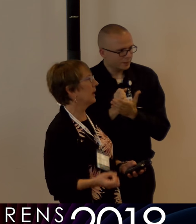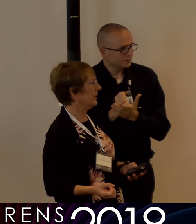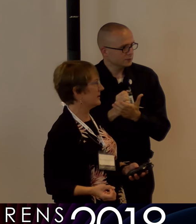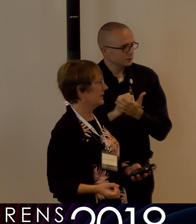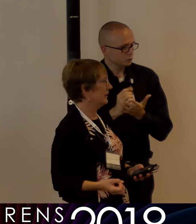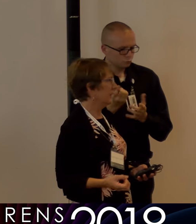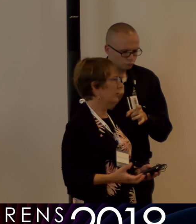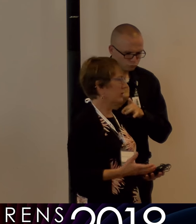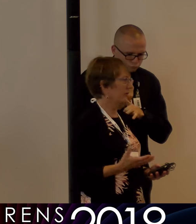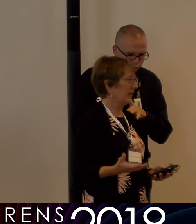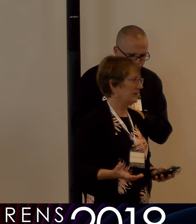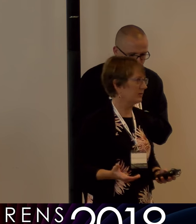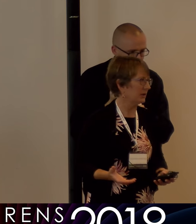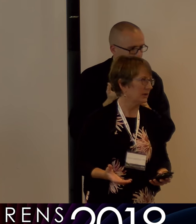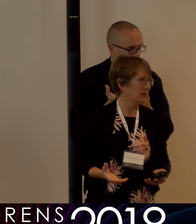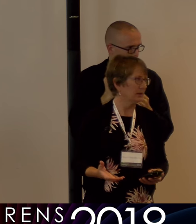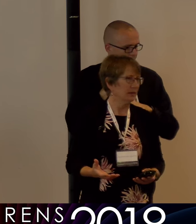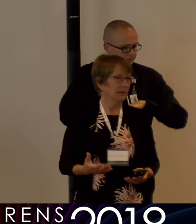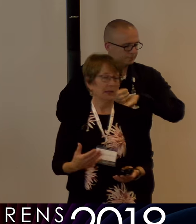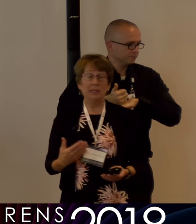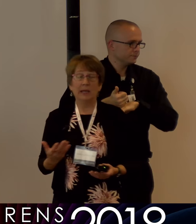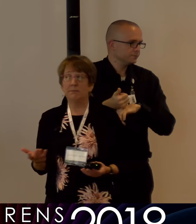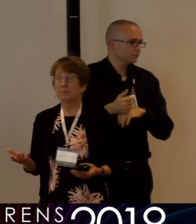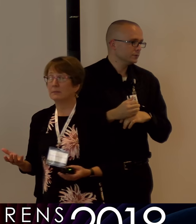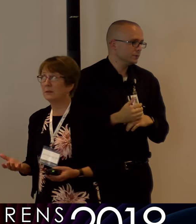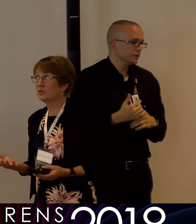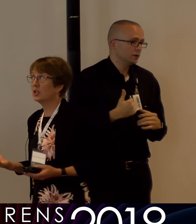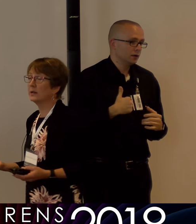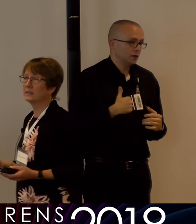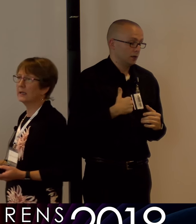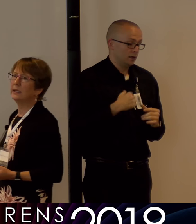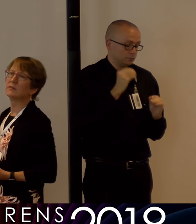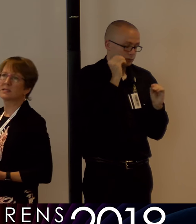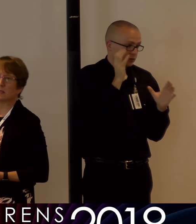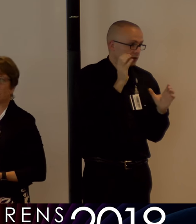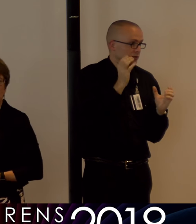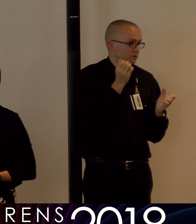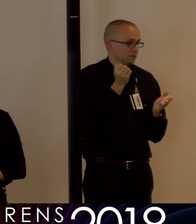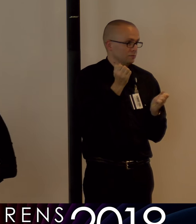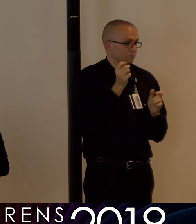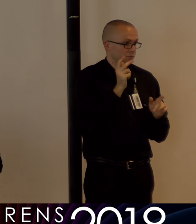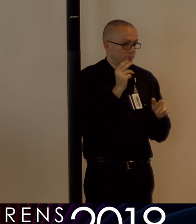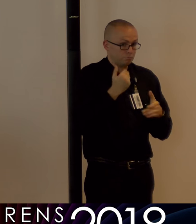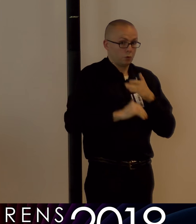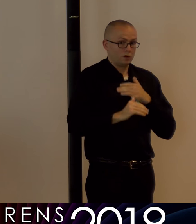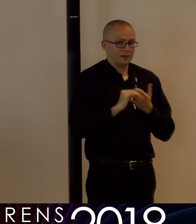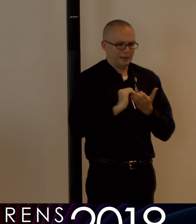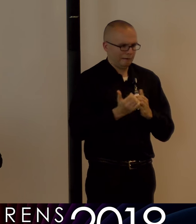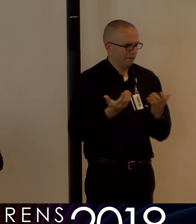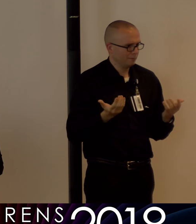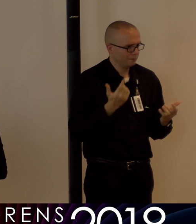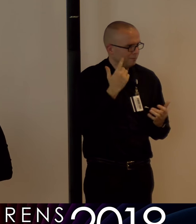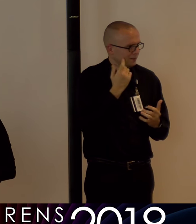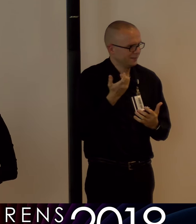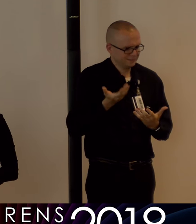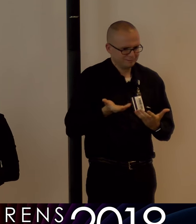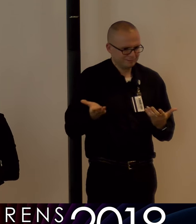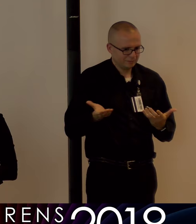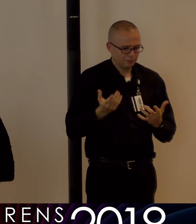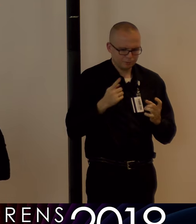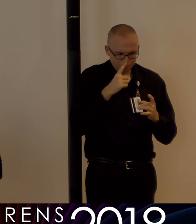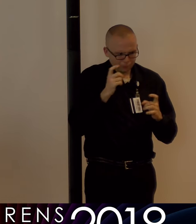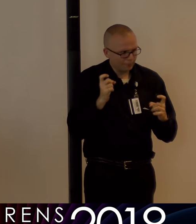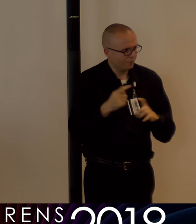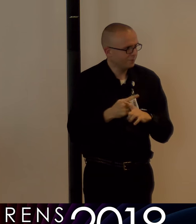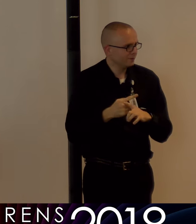to go right in order for that to occur. I mean, I'm shocked that any of us is ever born, frankly, because of the complexity